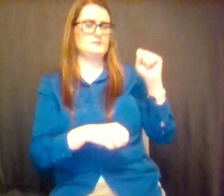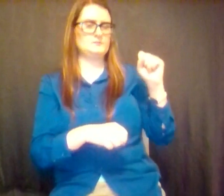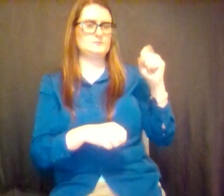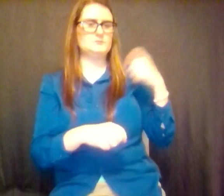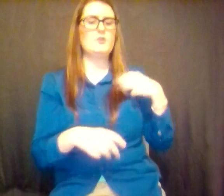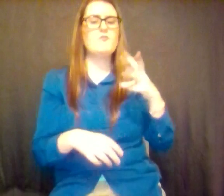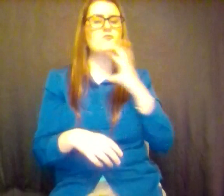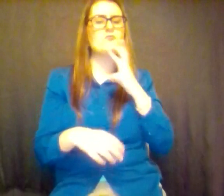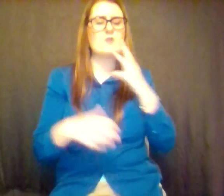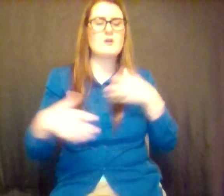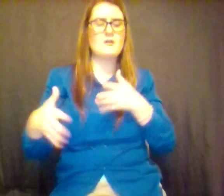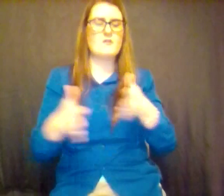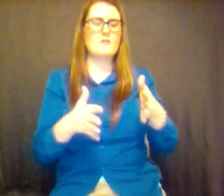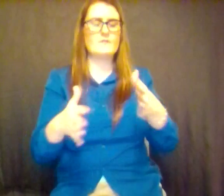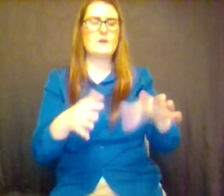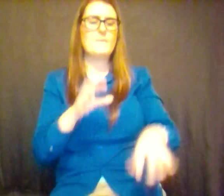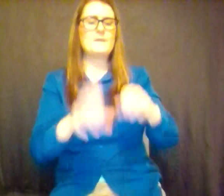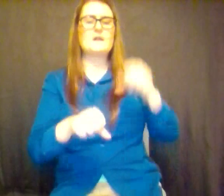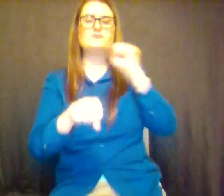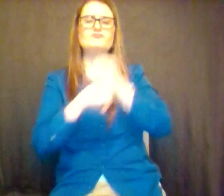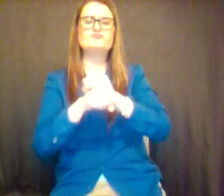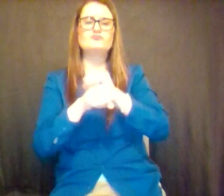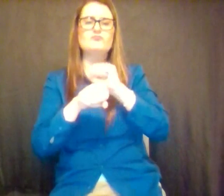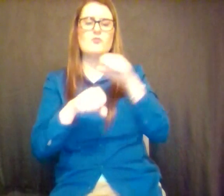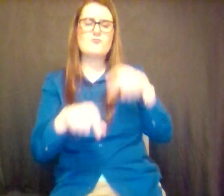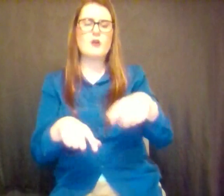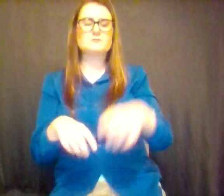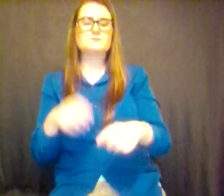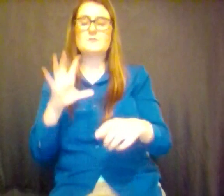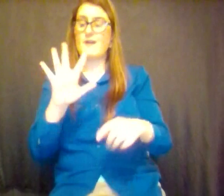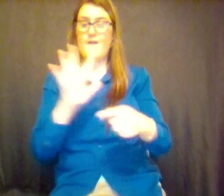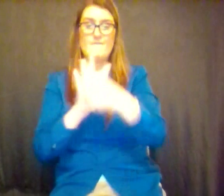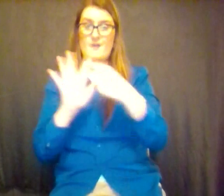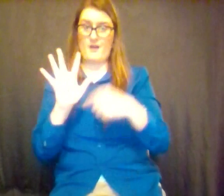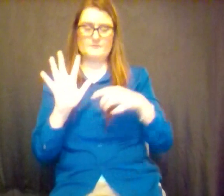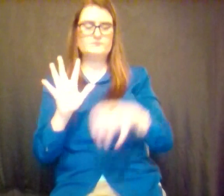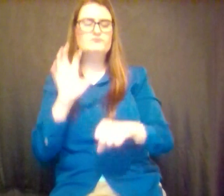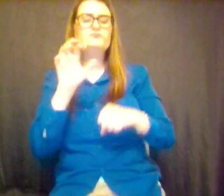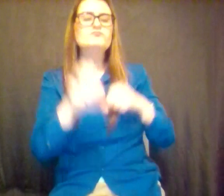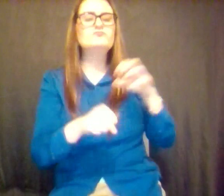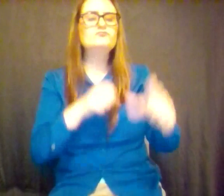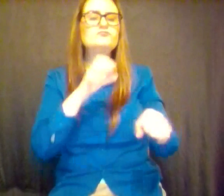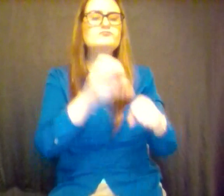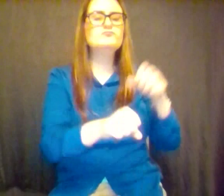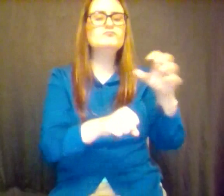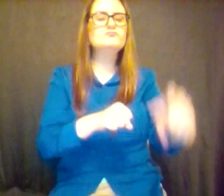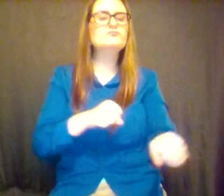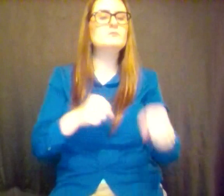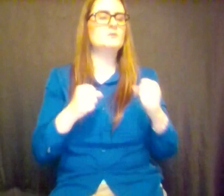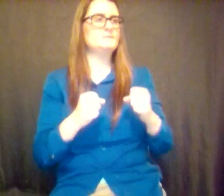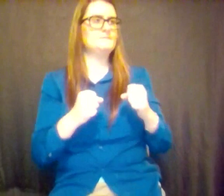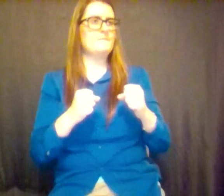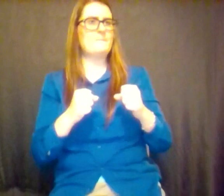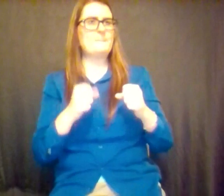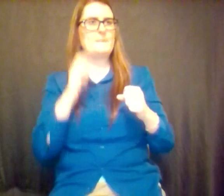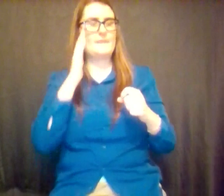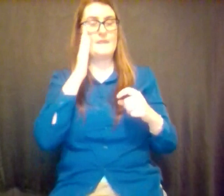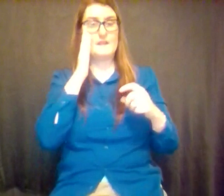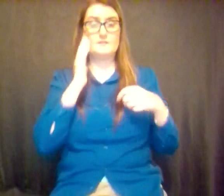David coming, he began to laugh. "Ho, ho, ho! Is that the best you can do? You send a little boy to fight a